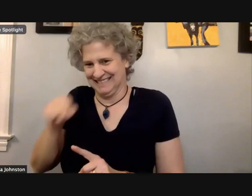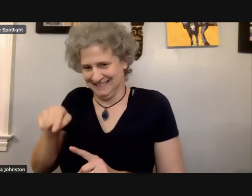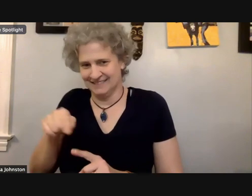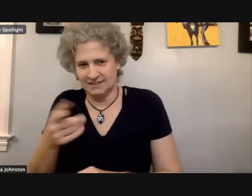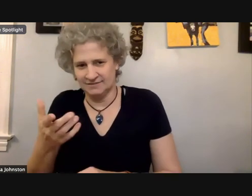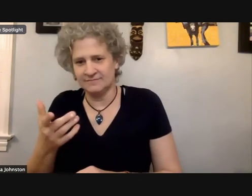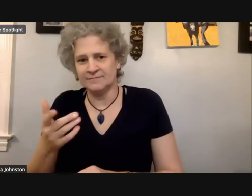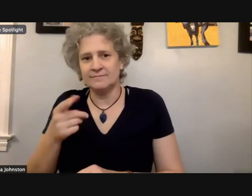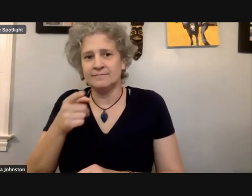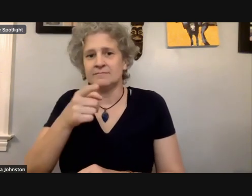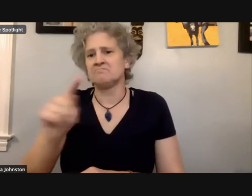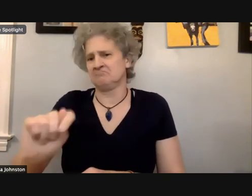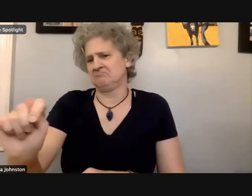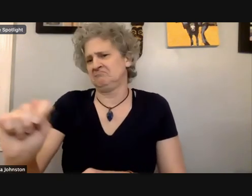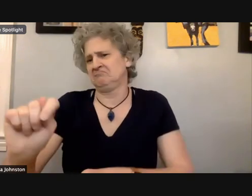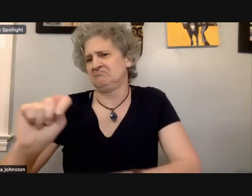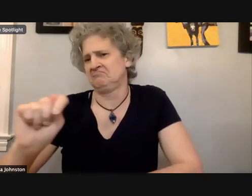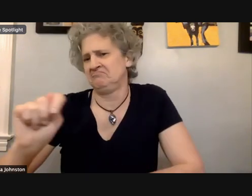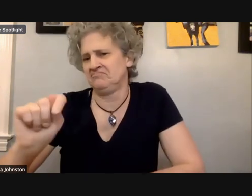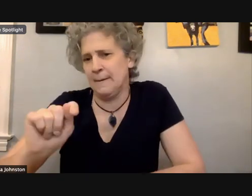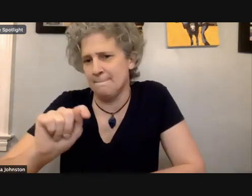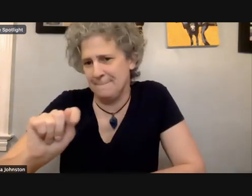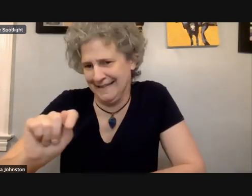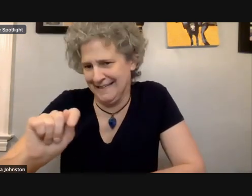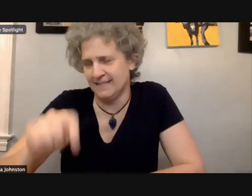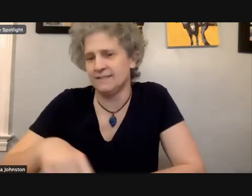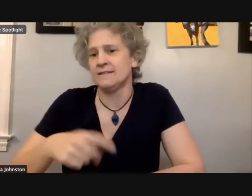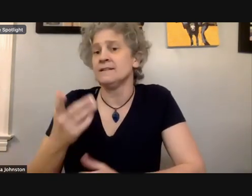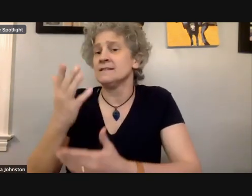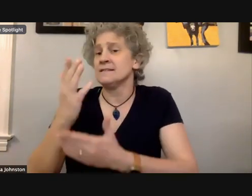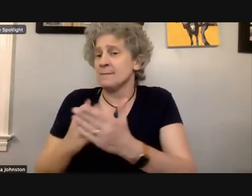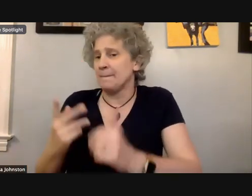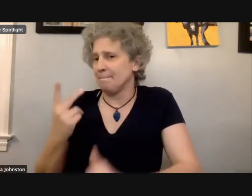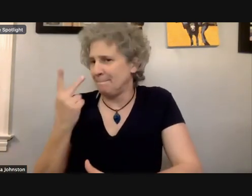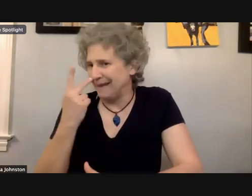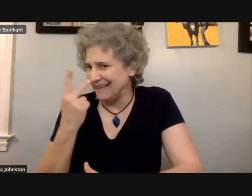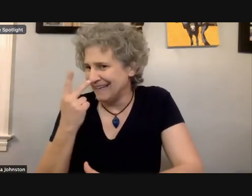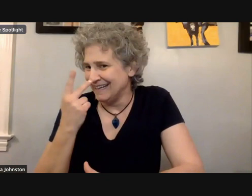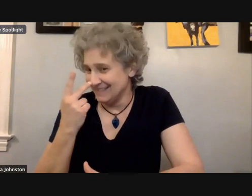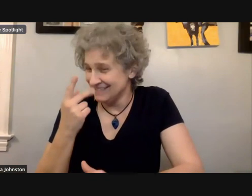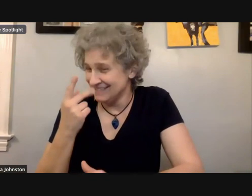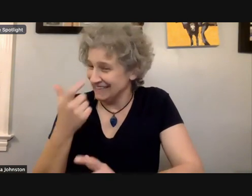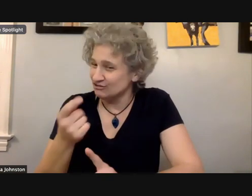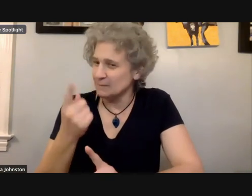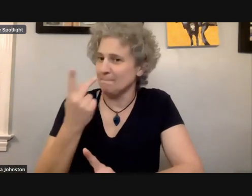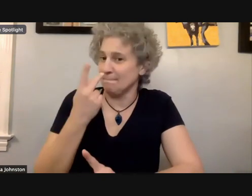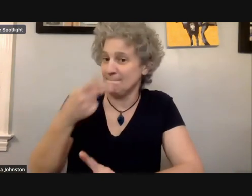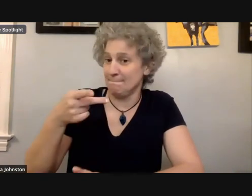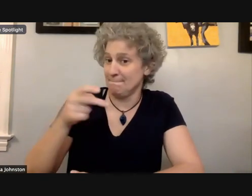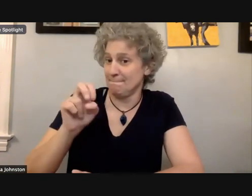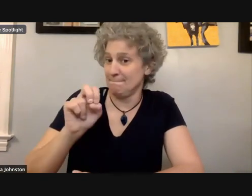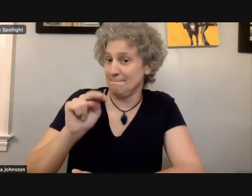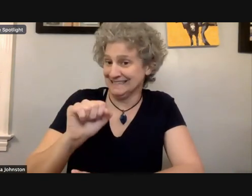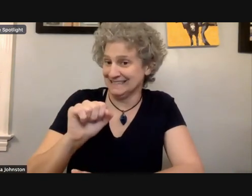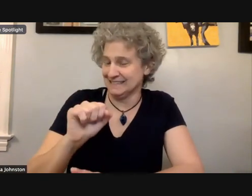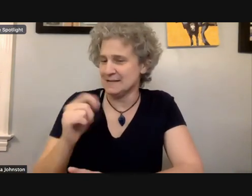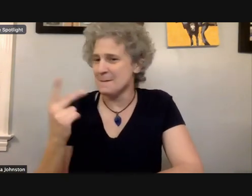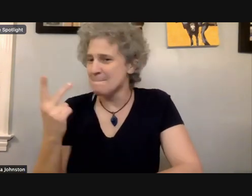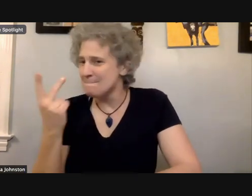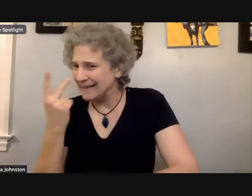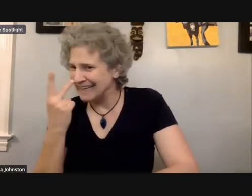All right, this is for kids. This is for little ones in particular. So bathroom or pee. Some people do pee like this. This